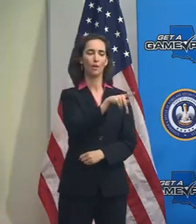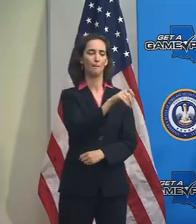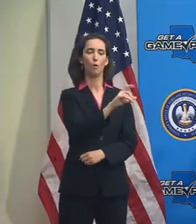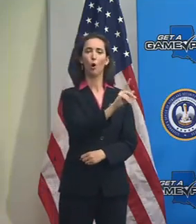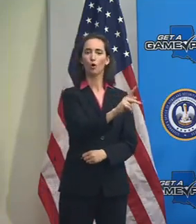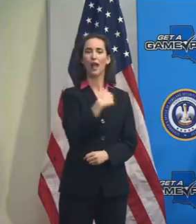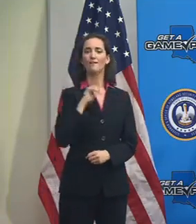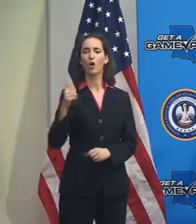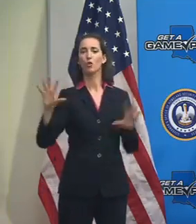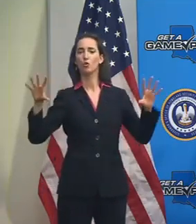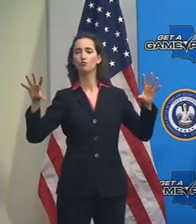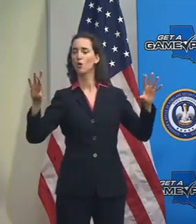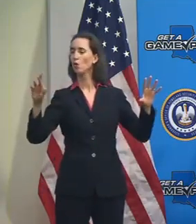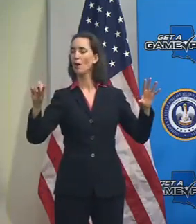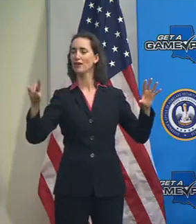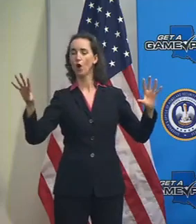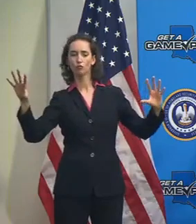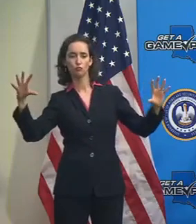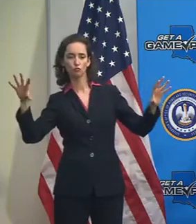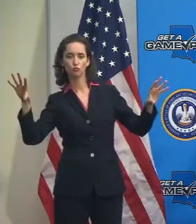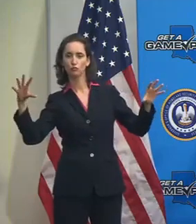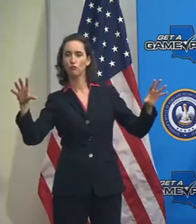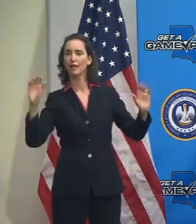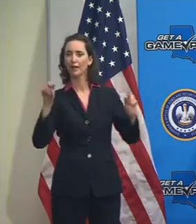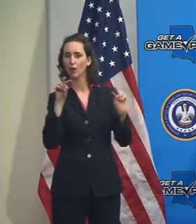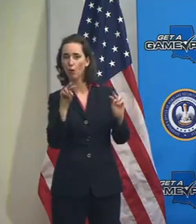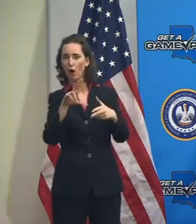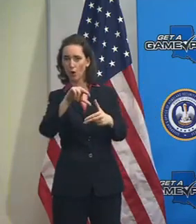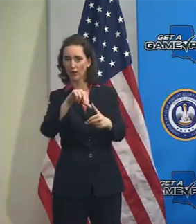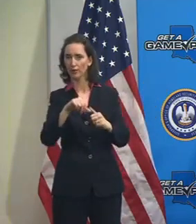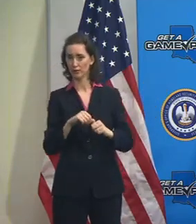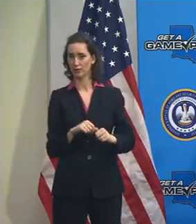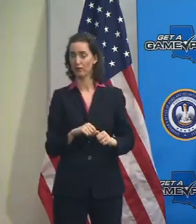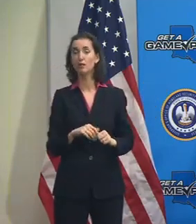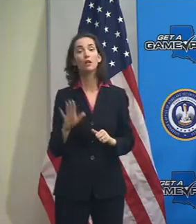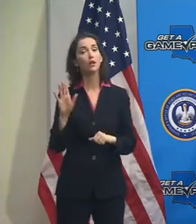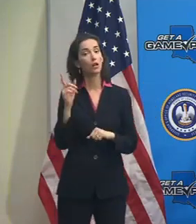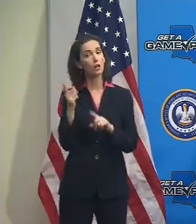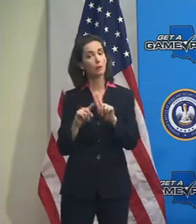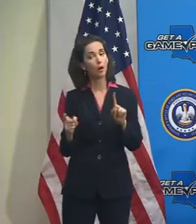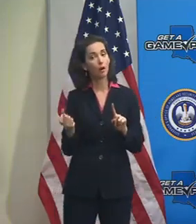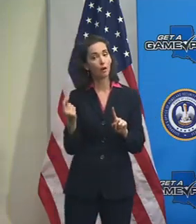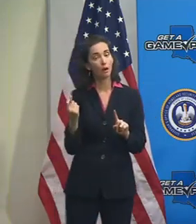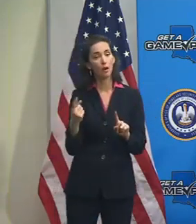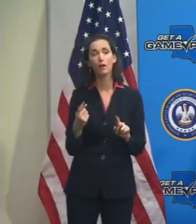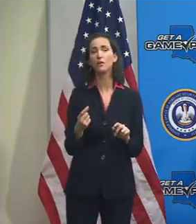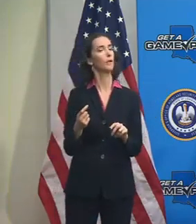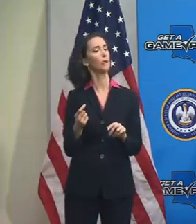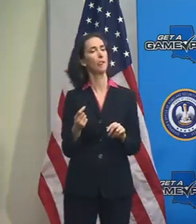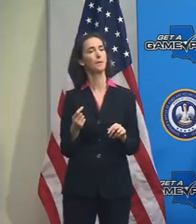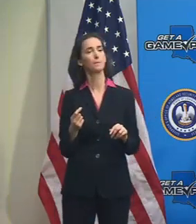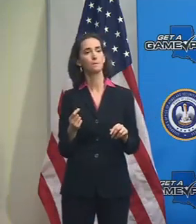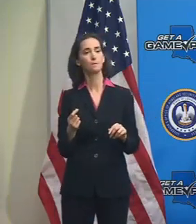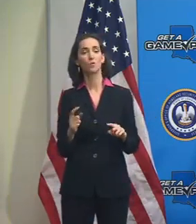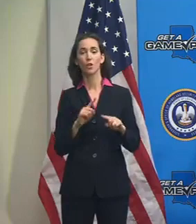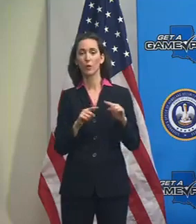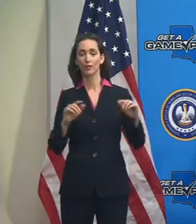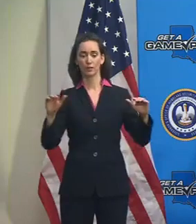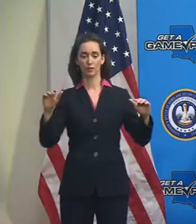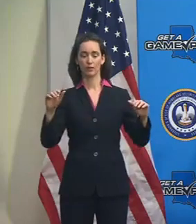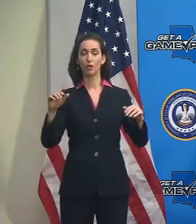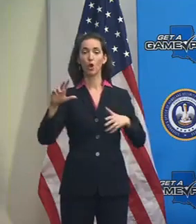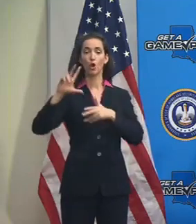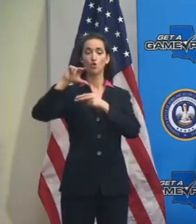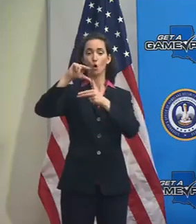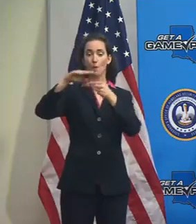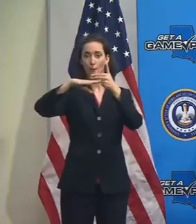other radars across the area that are still be able to see this. The one thing that it will be true is that we may not be able to see at the lowest levels of the storm